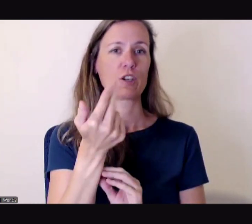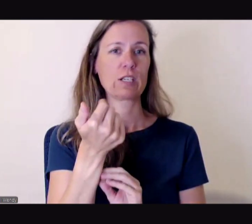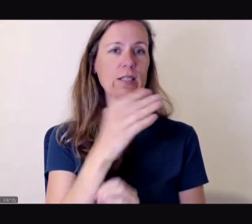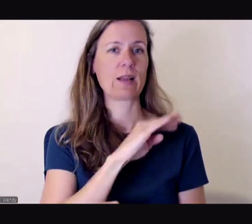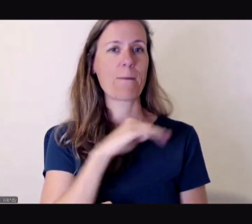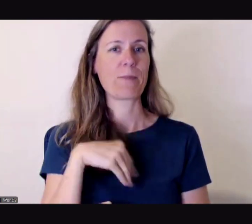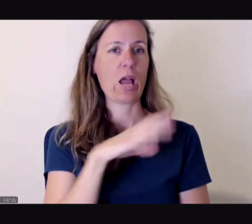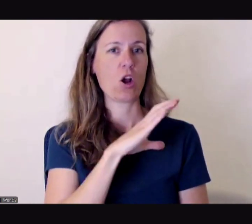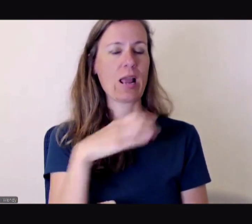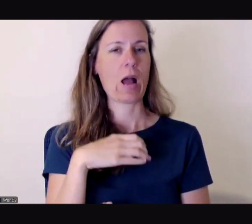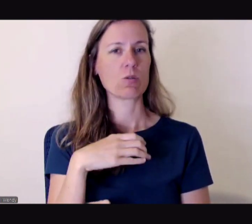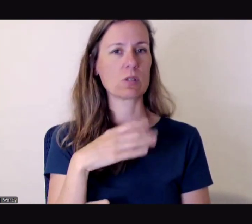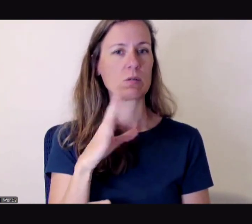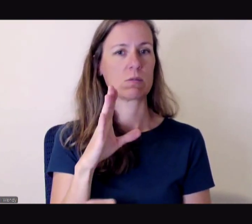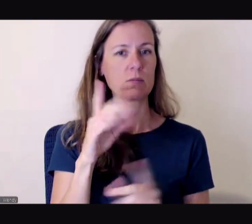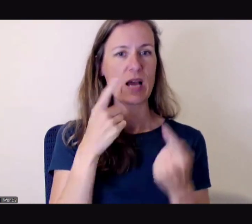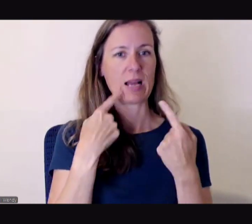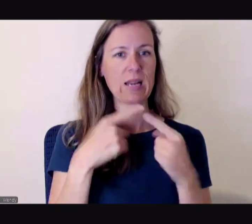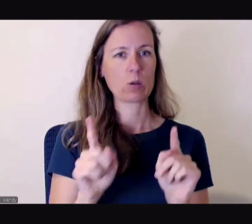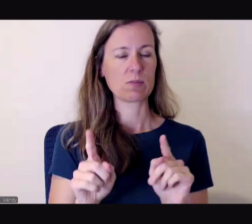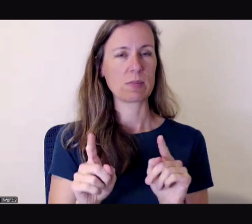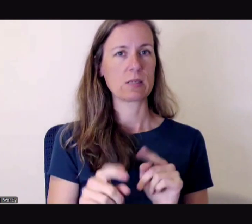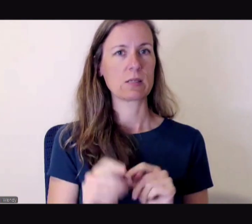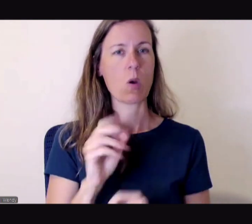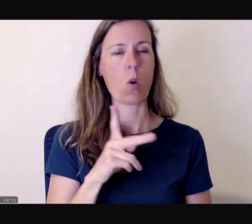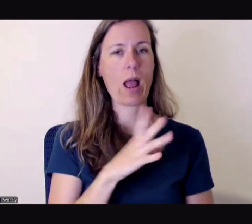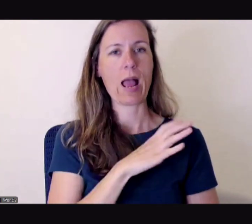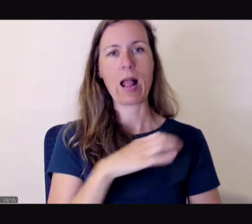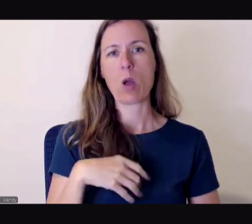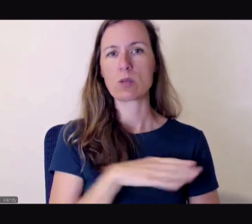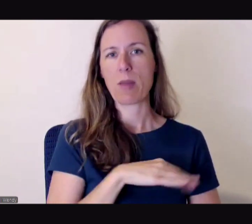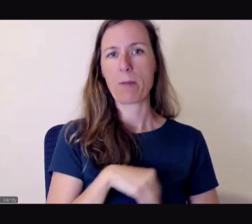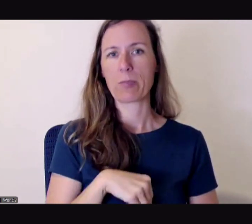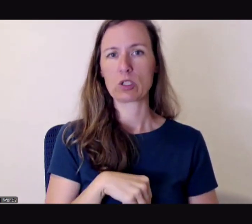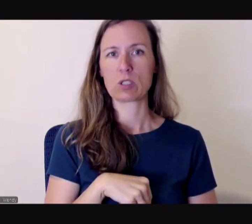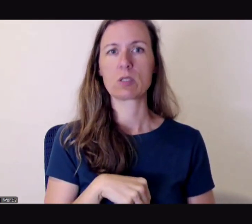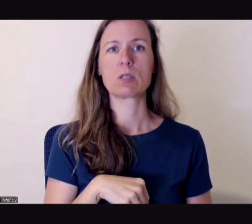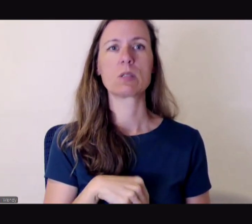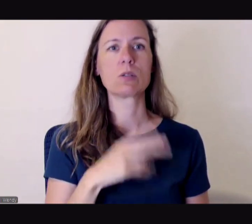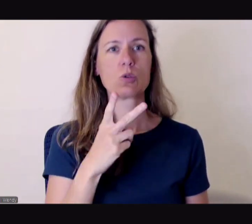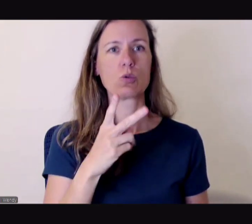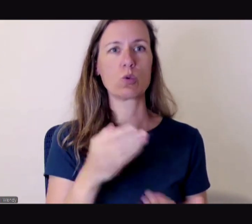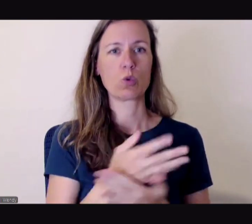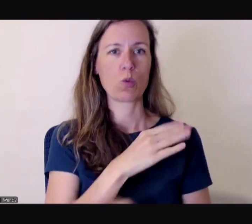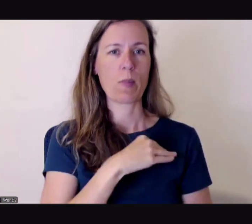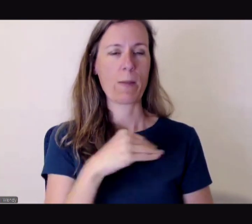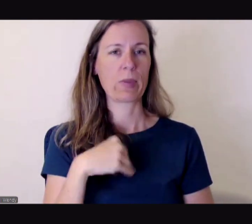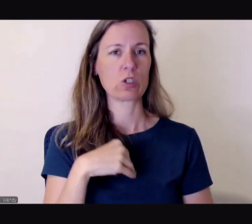announcements. So council members, for the two new council members,